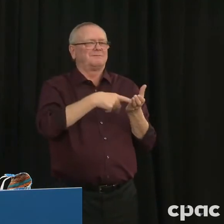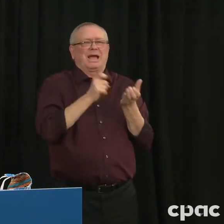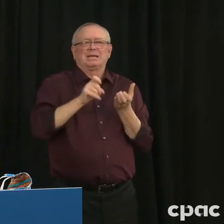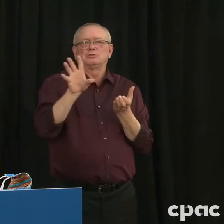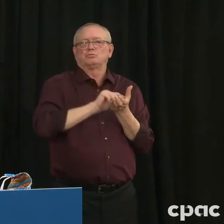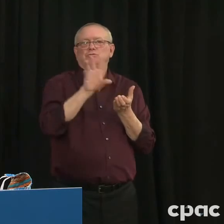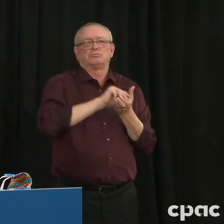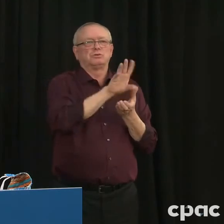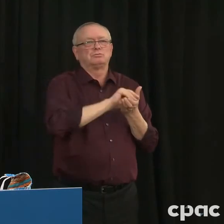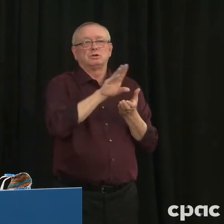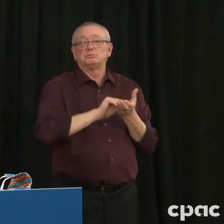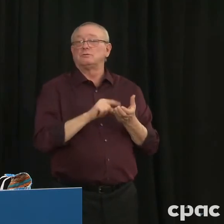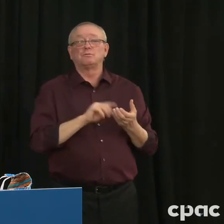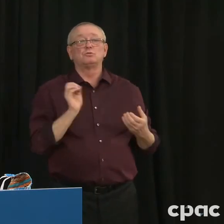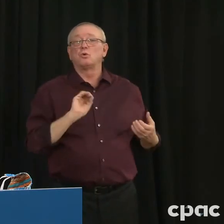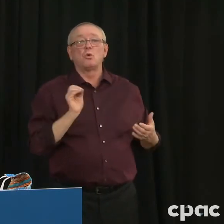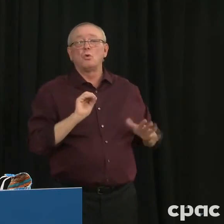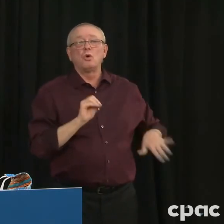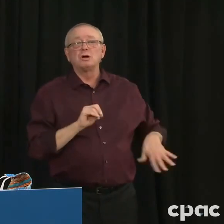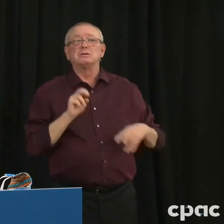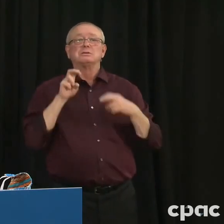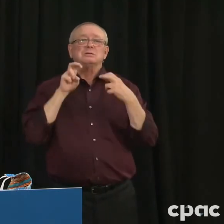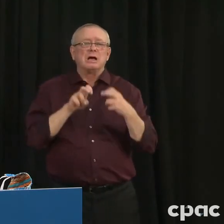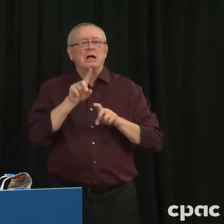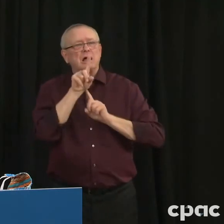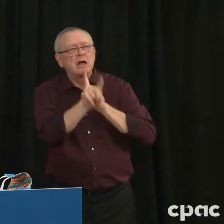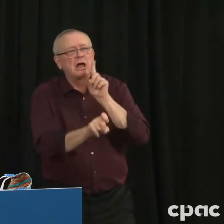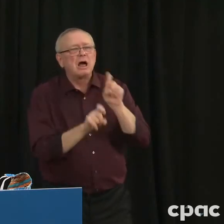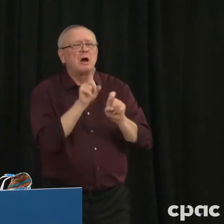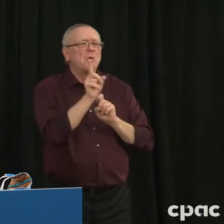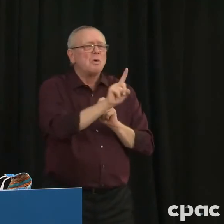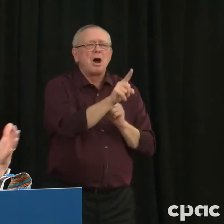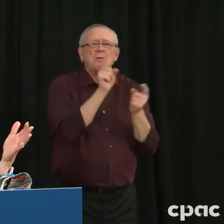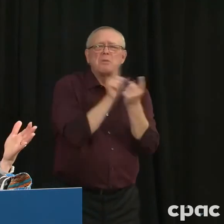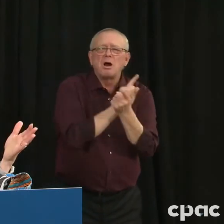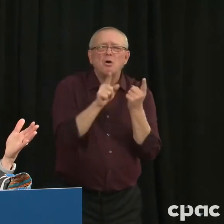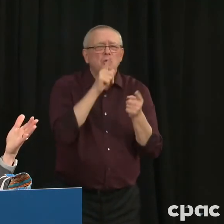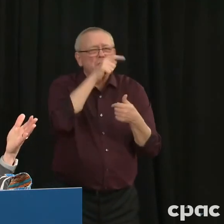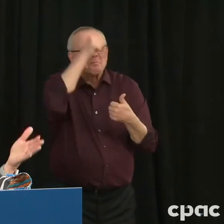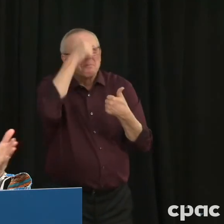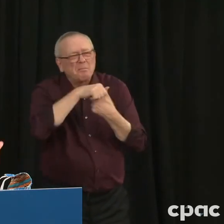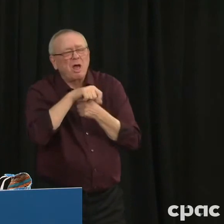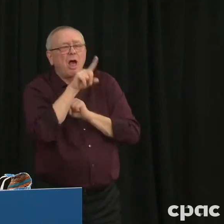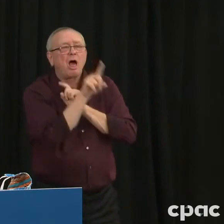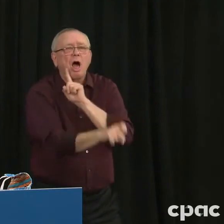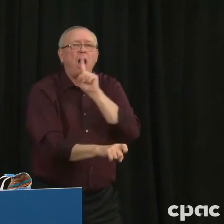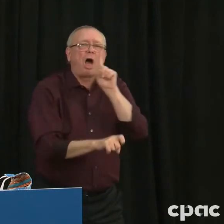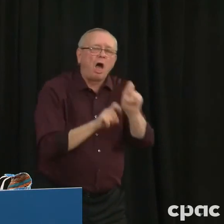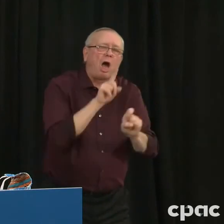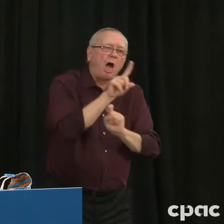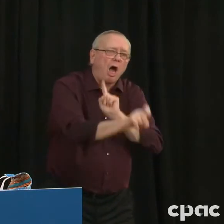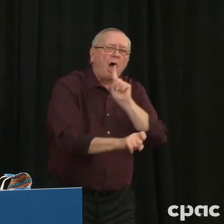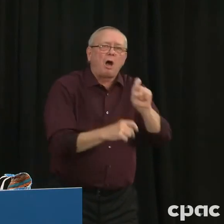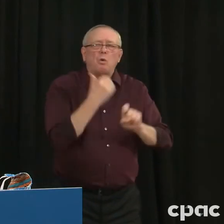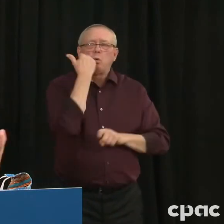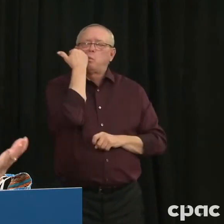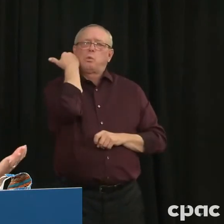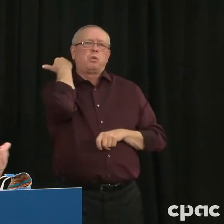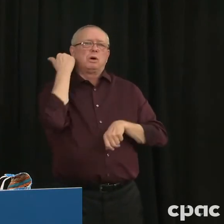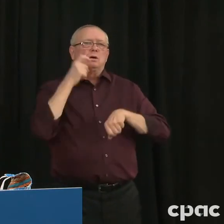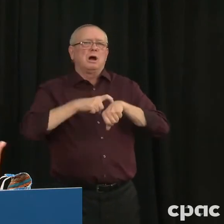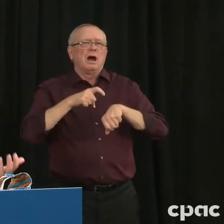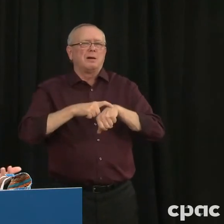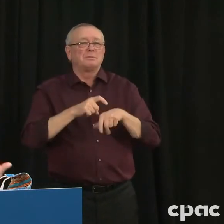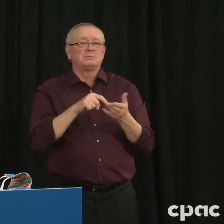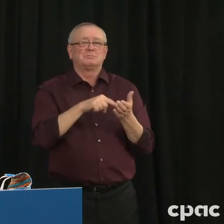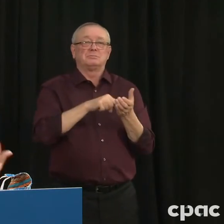now, they simply don't have the ability to do all of that and in a timely way do the contact tracing in high priority settings like